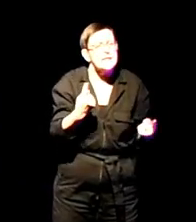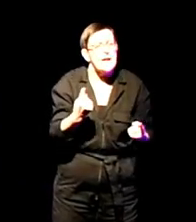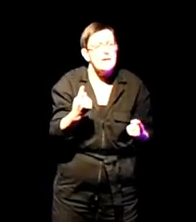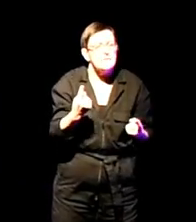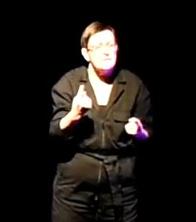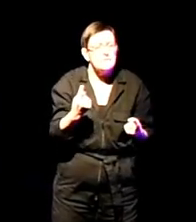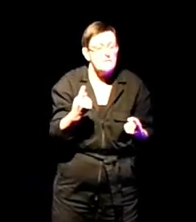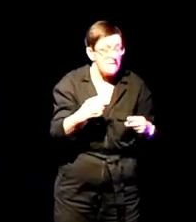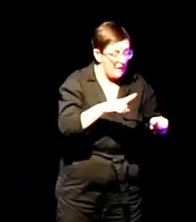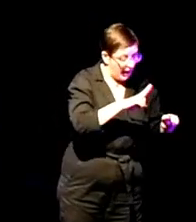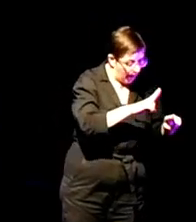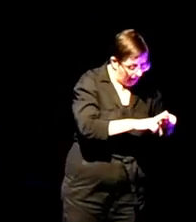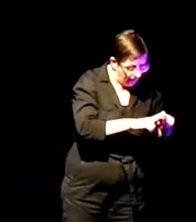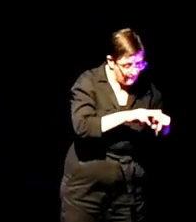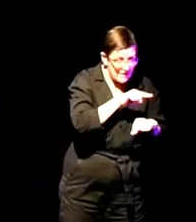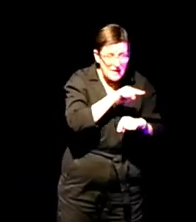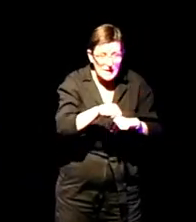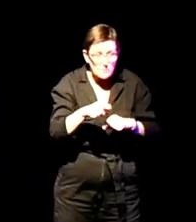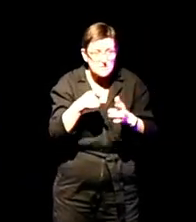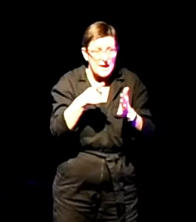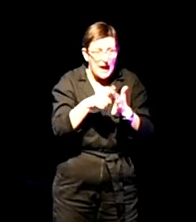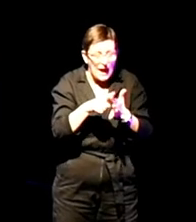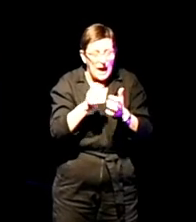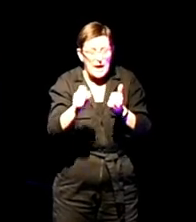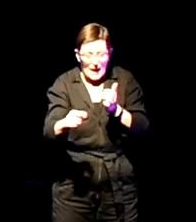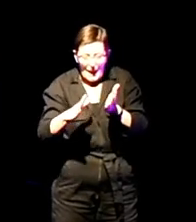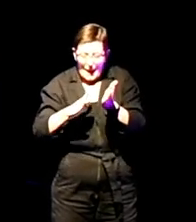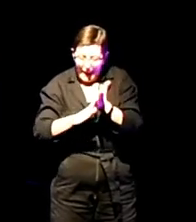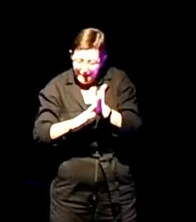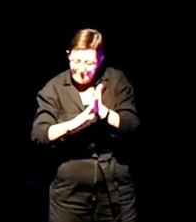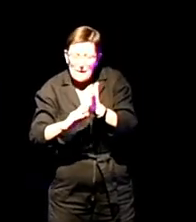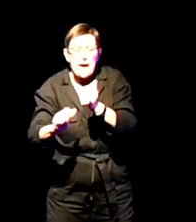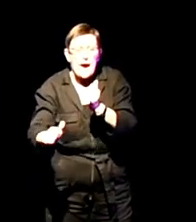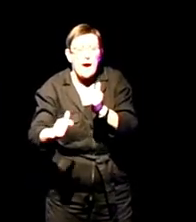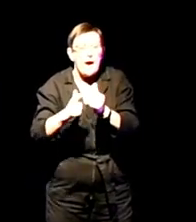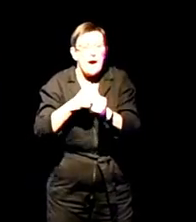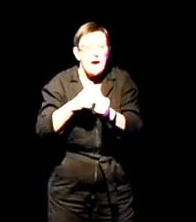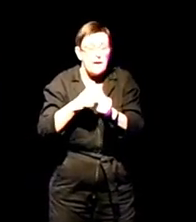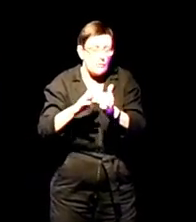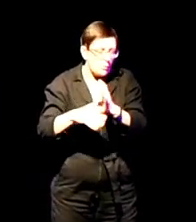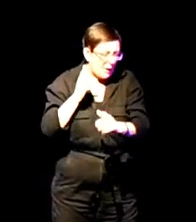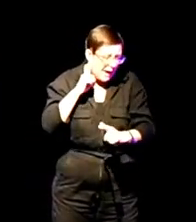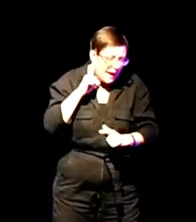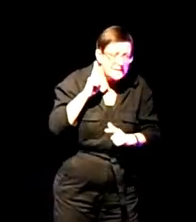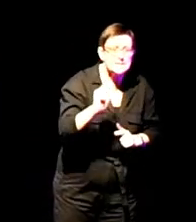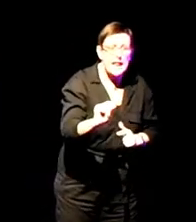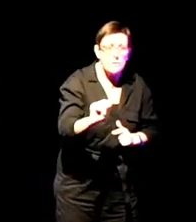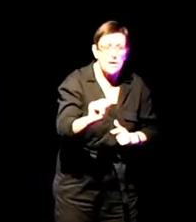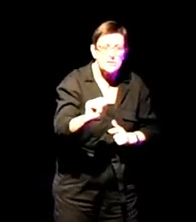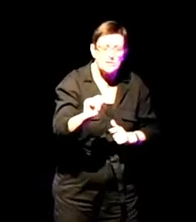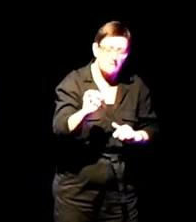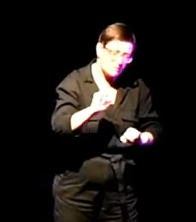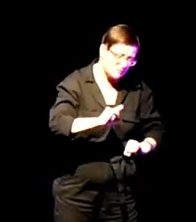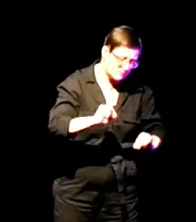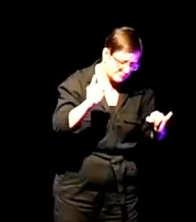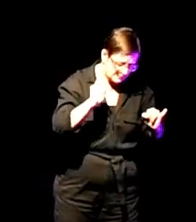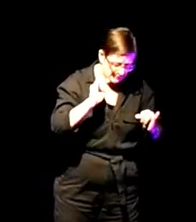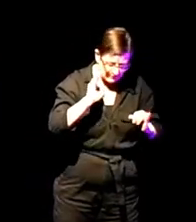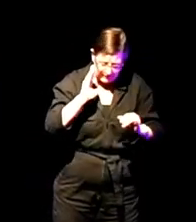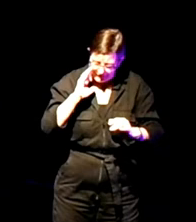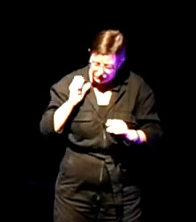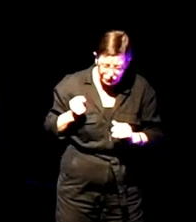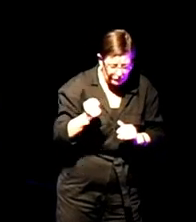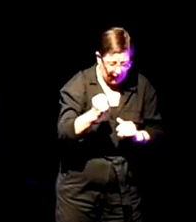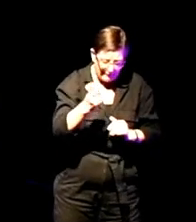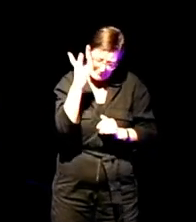F equals M times A, where M is mass and A, acceleration of trams and